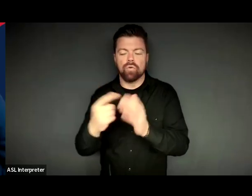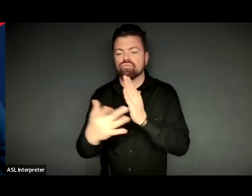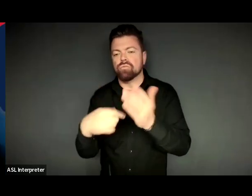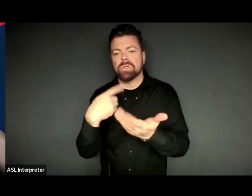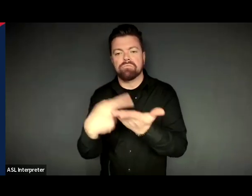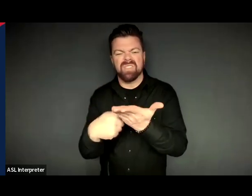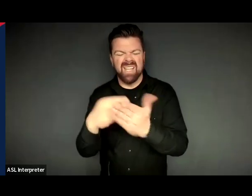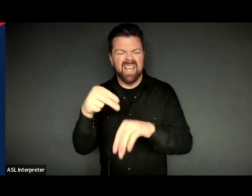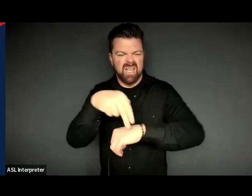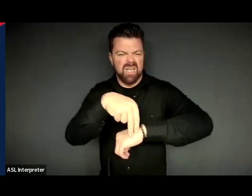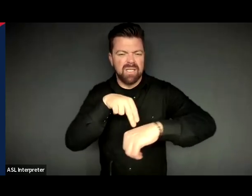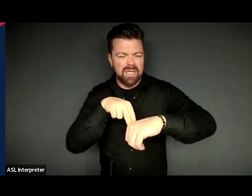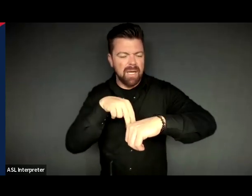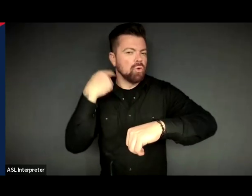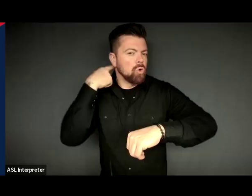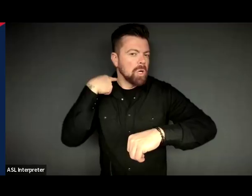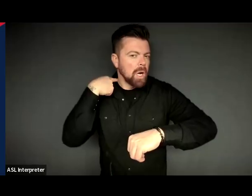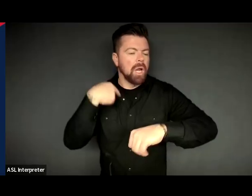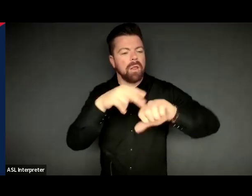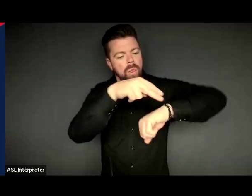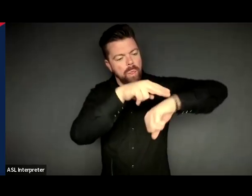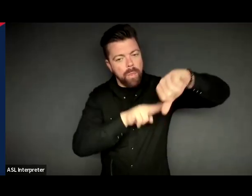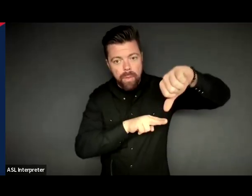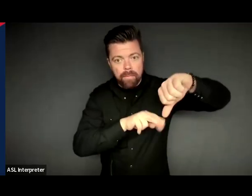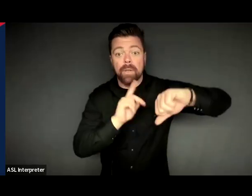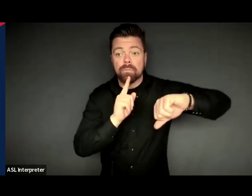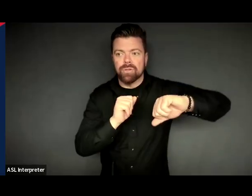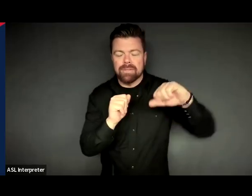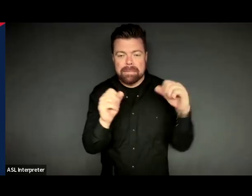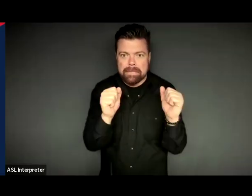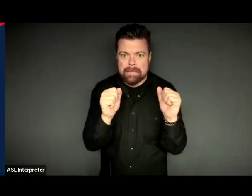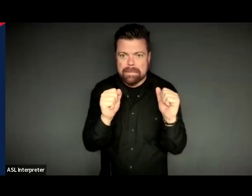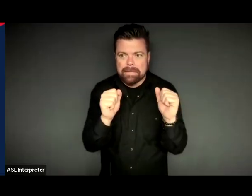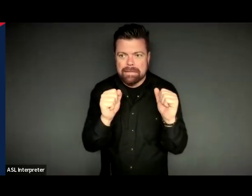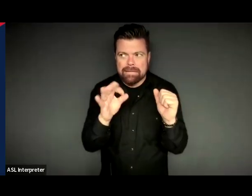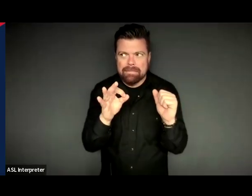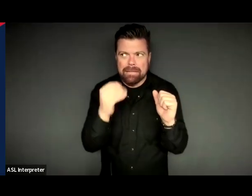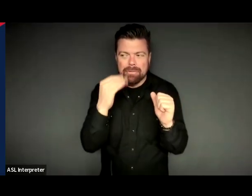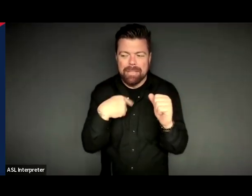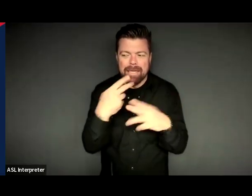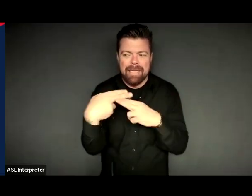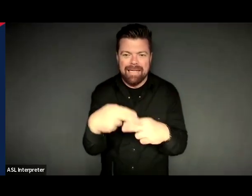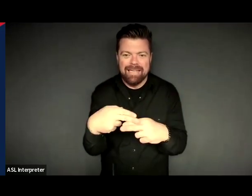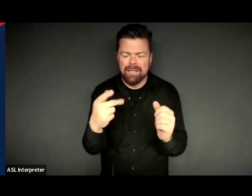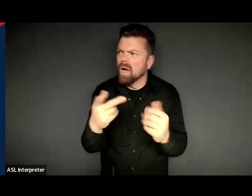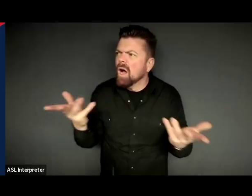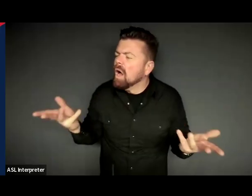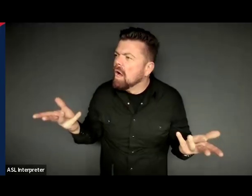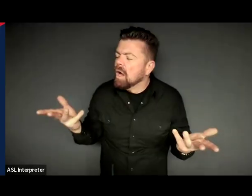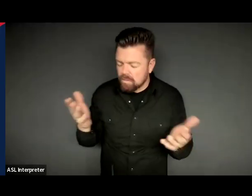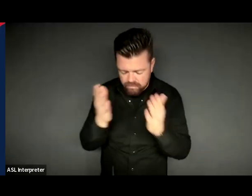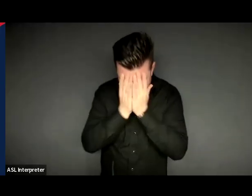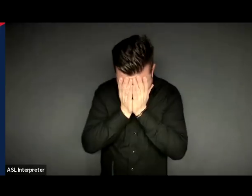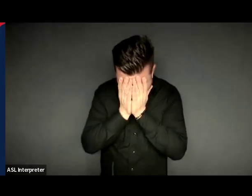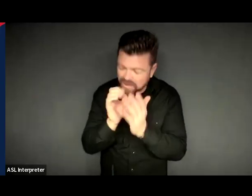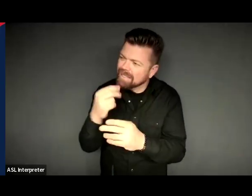the tape that goes down your neck. I'm sure they would shiver if they heard that's what I call it. And they probably know, and they're probably saying, call it that. But